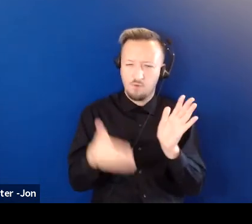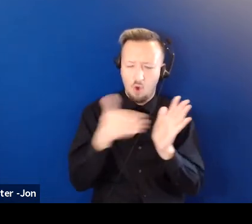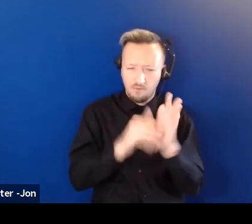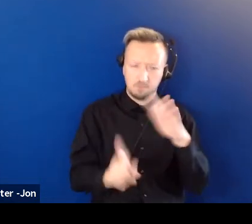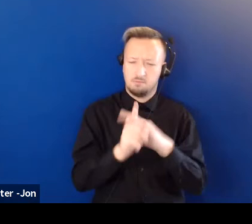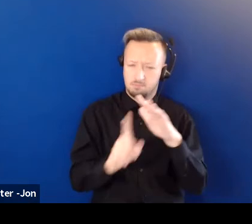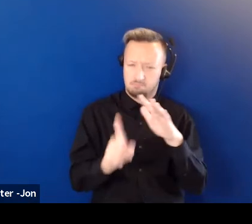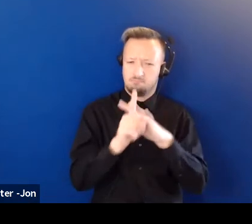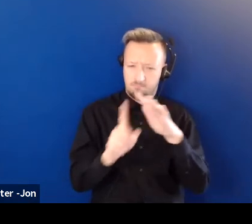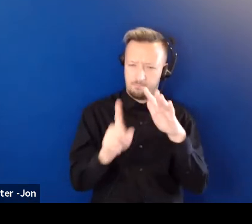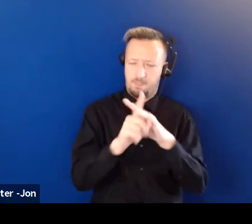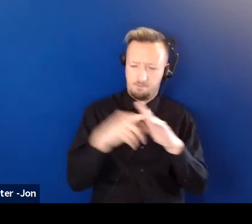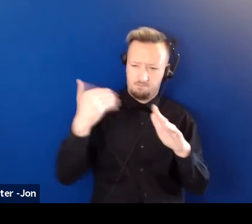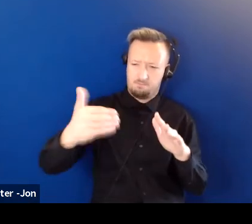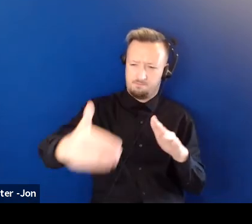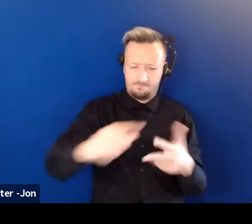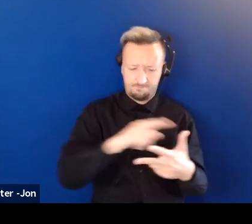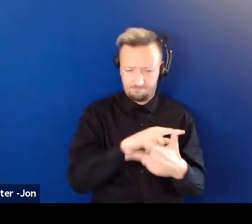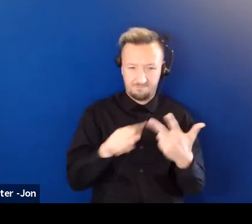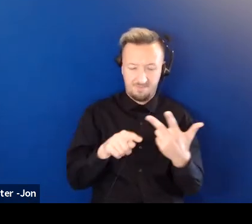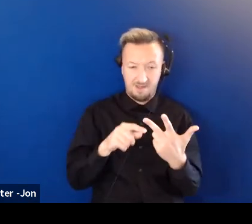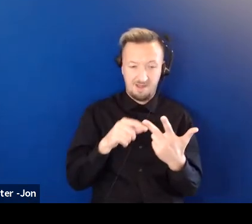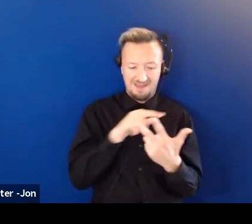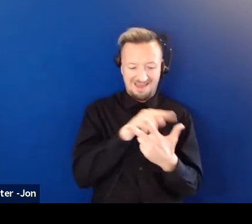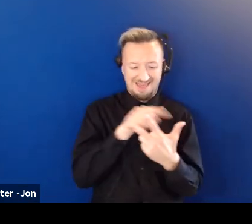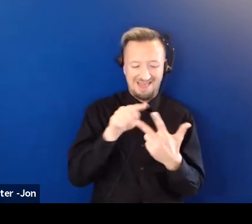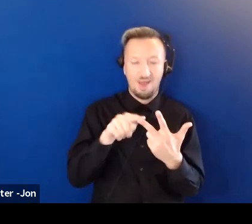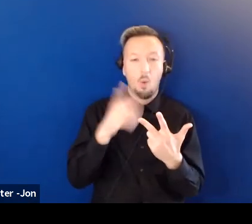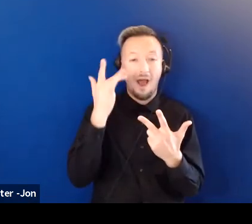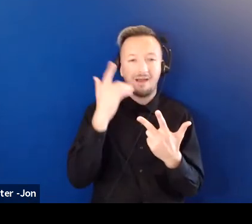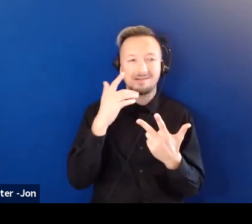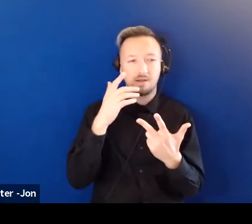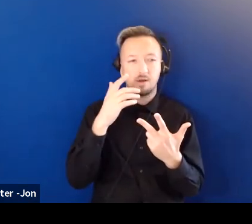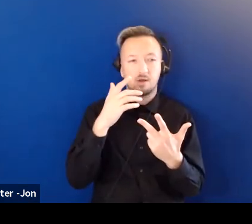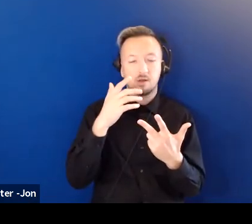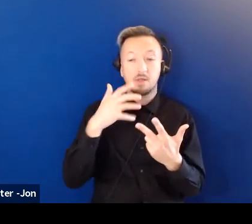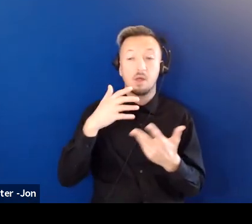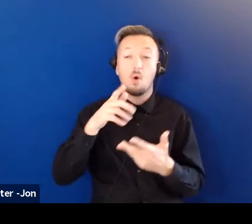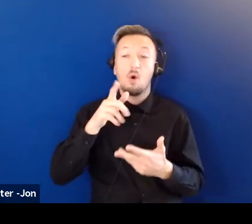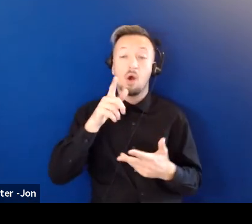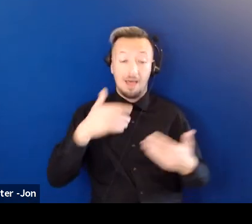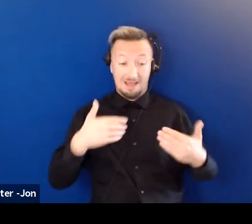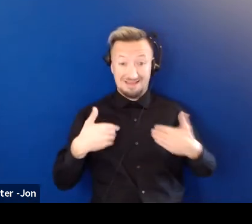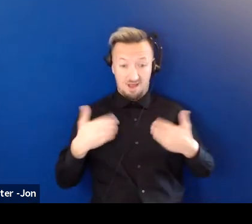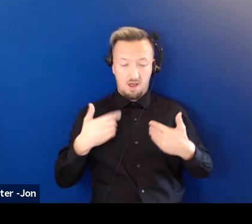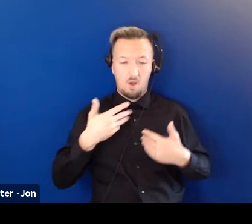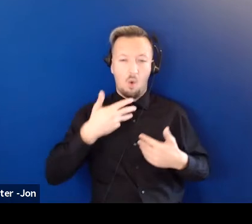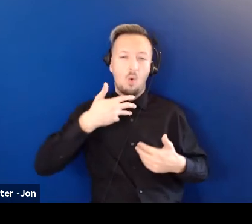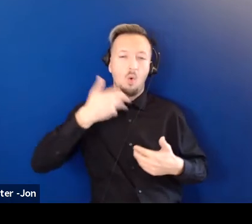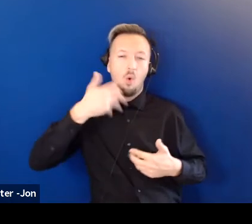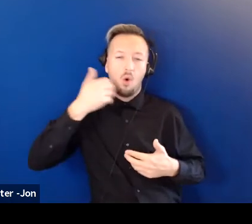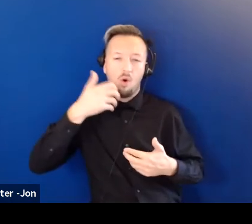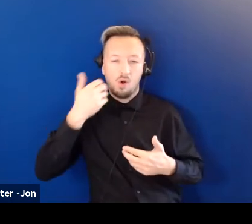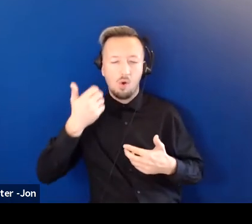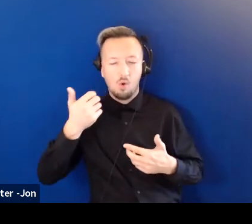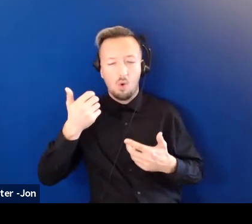as almost these learned barriers that our older youth with disabilities that we're serving, and I say older, they're all still